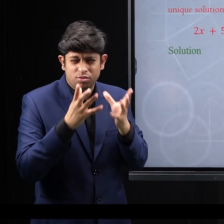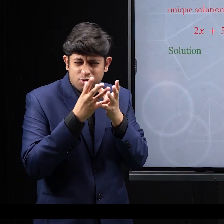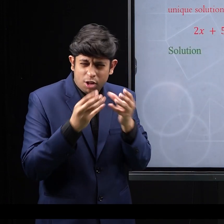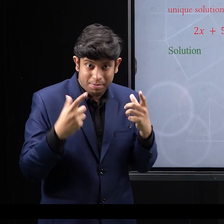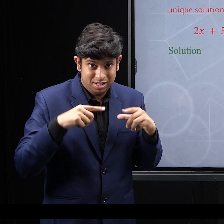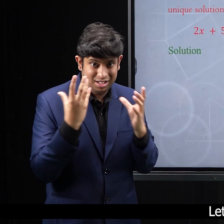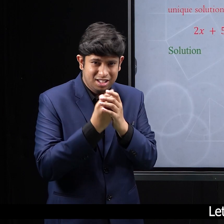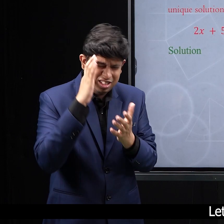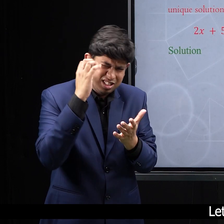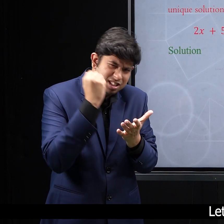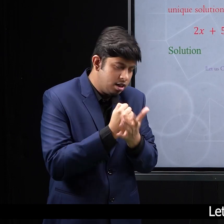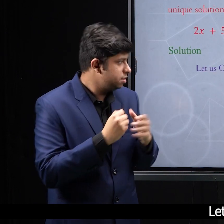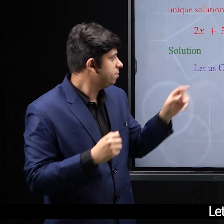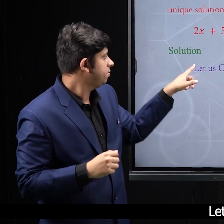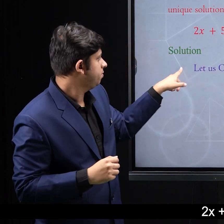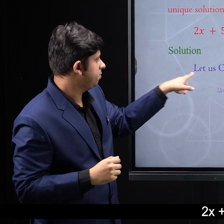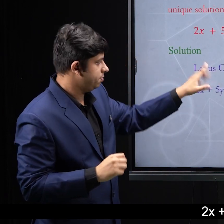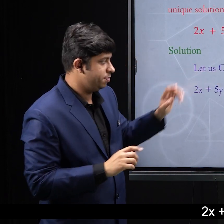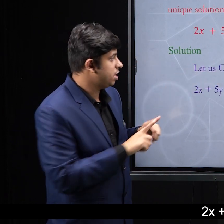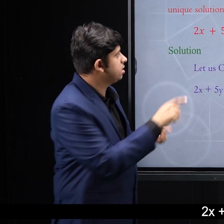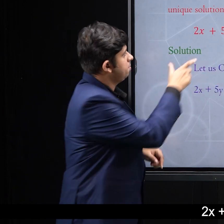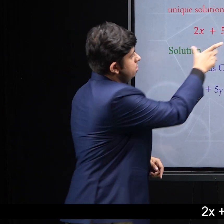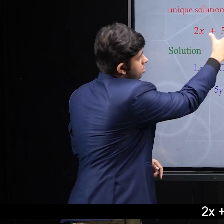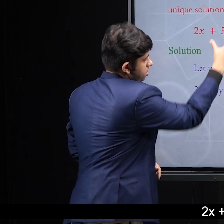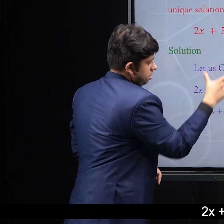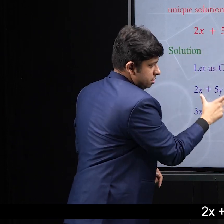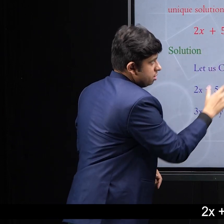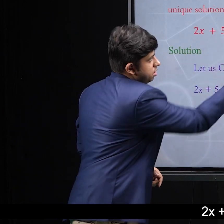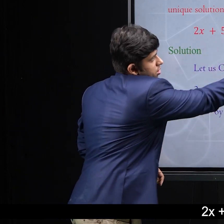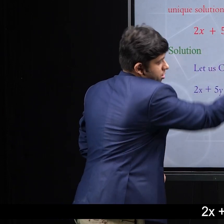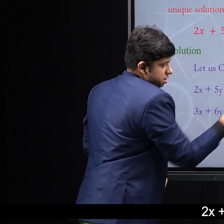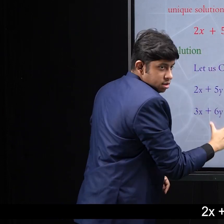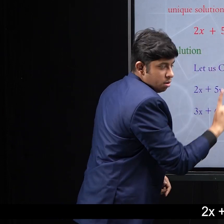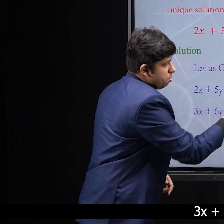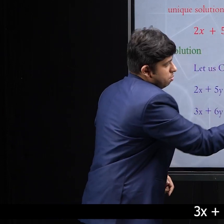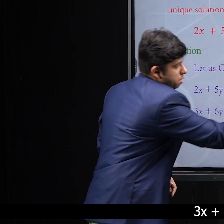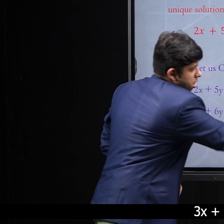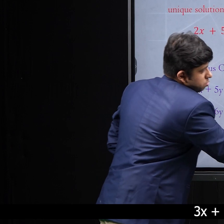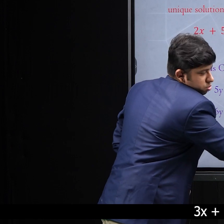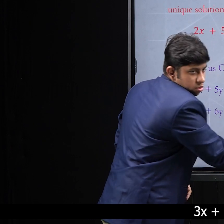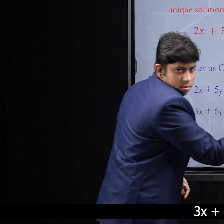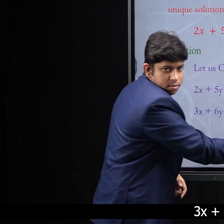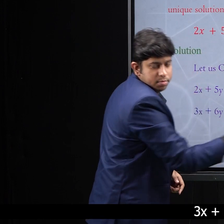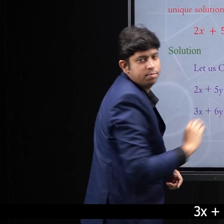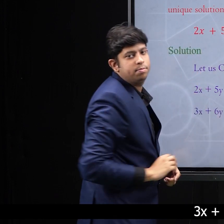Solution. Let us consider 2x plus 5y equal to 20 as equation 1 and 3x plus 6y equal to 12 as equation